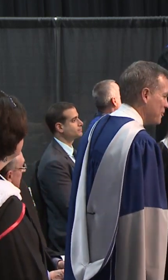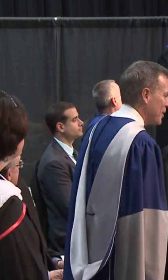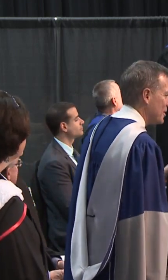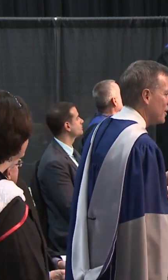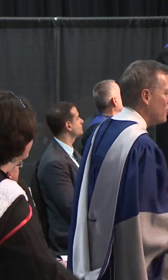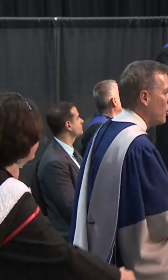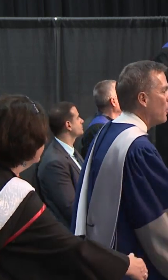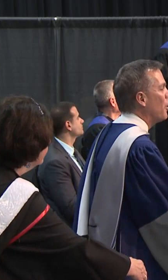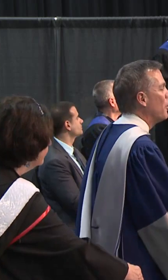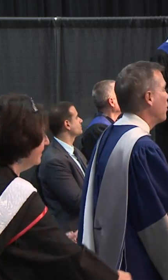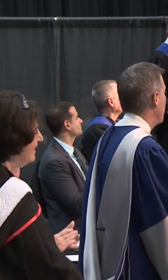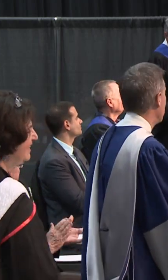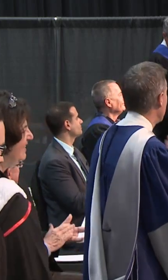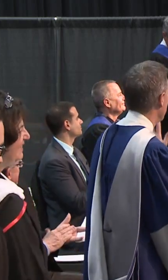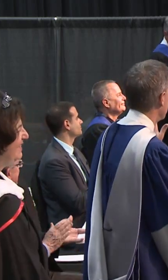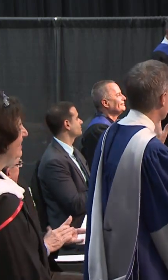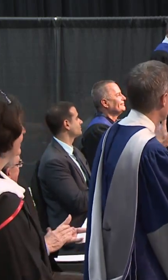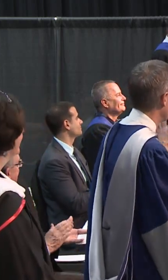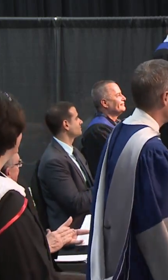Angel Hamilton.